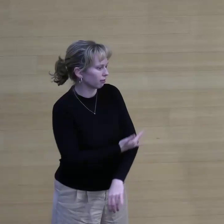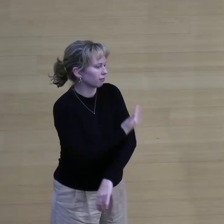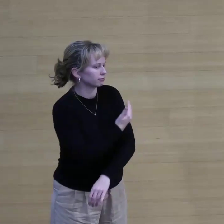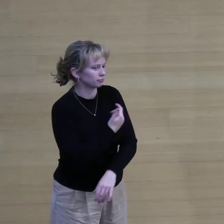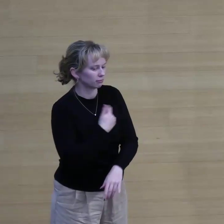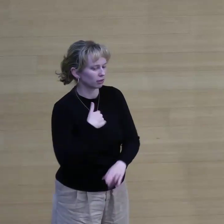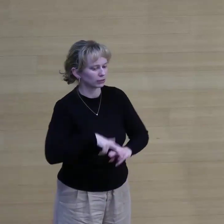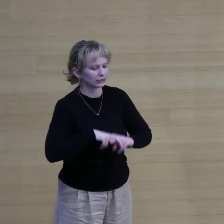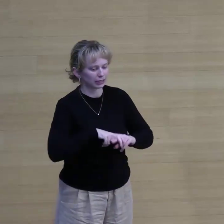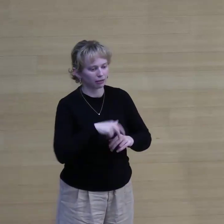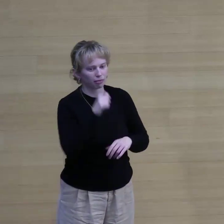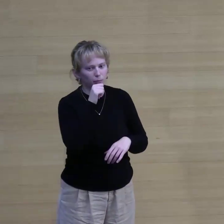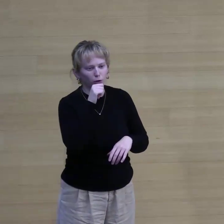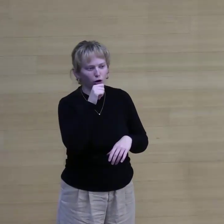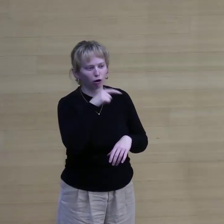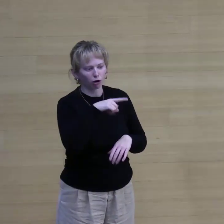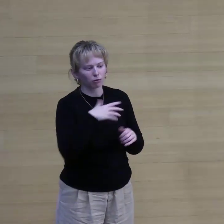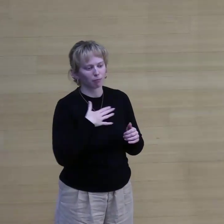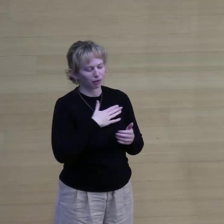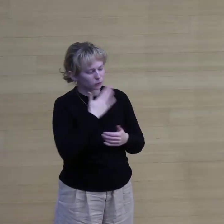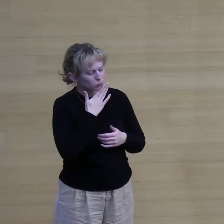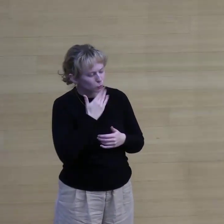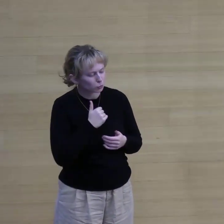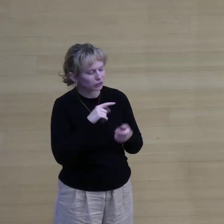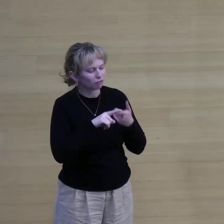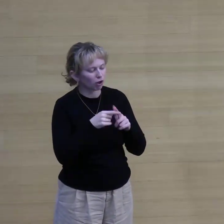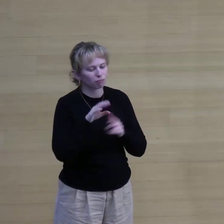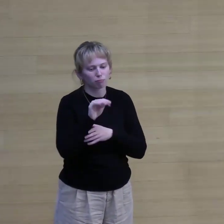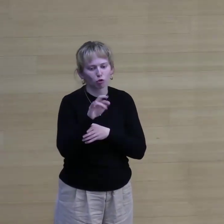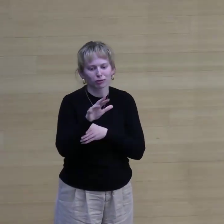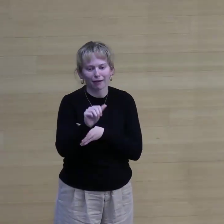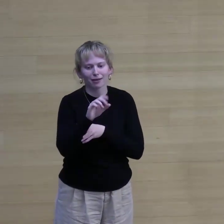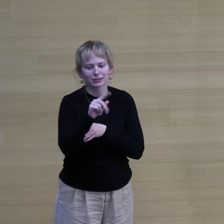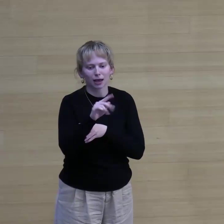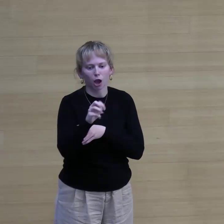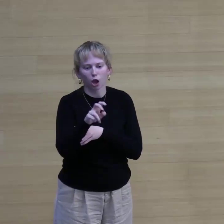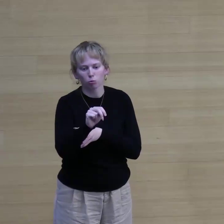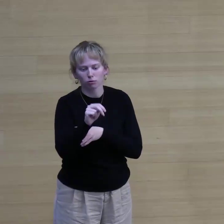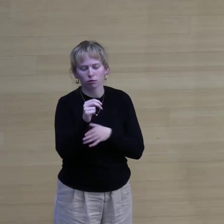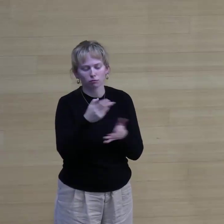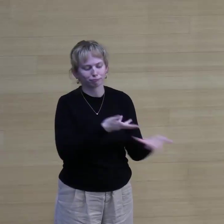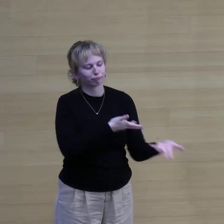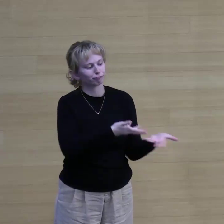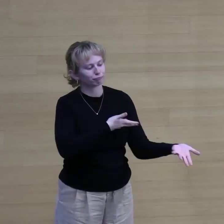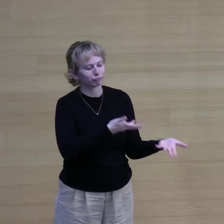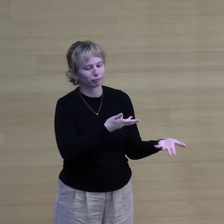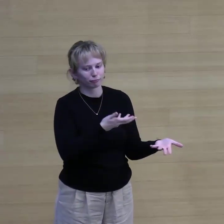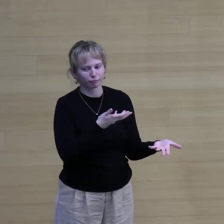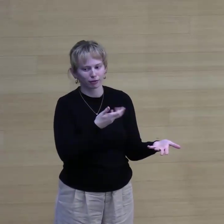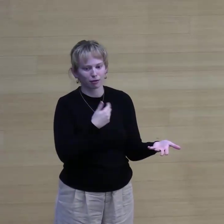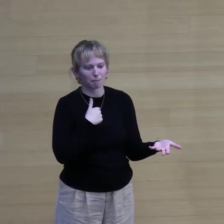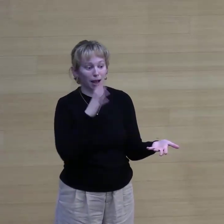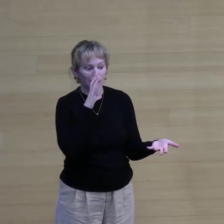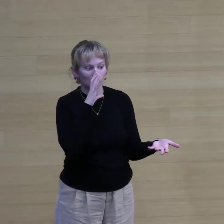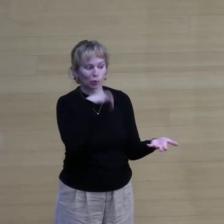sitting in the bar with my dear friend Maria Town, and I like to say my weirdo radar